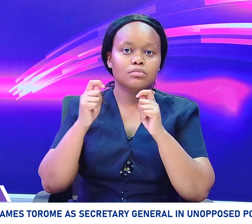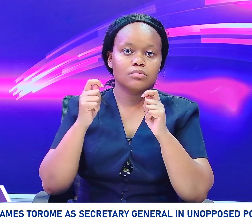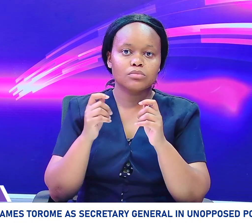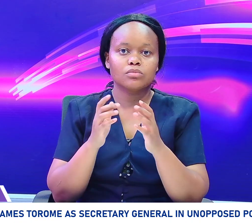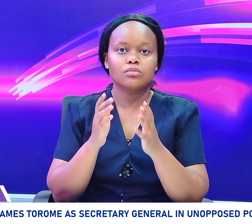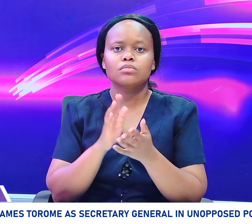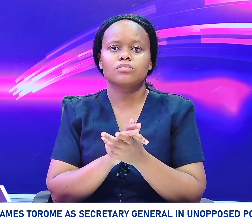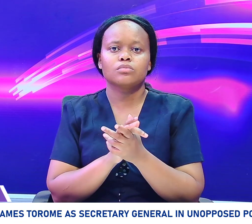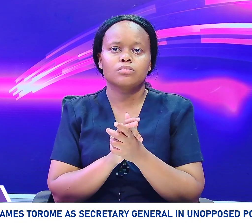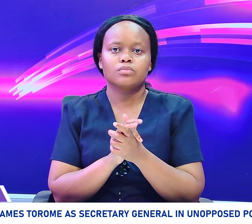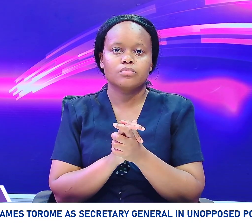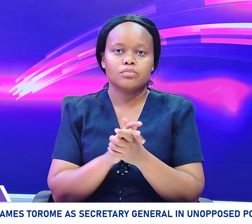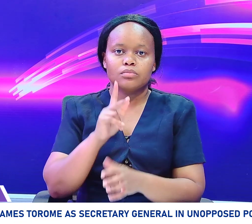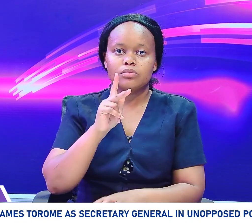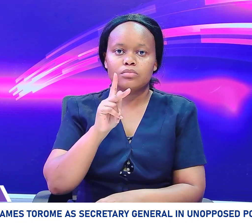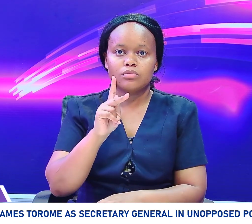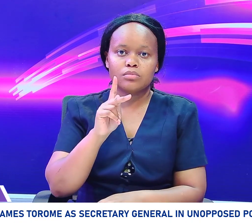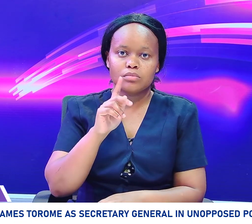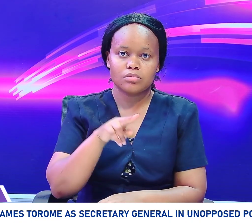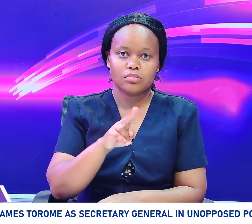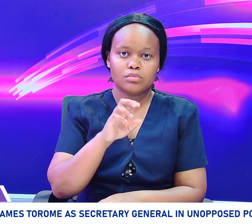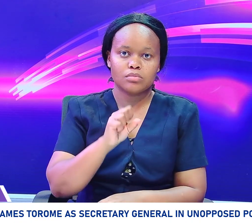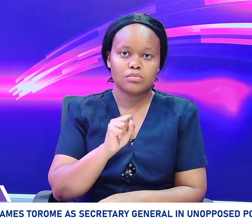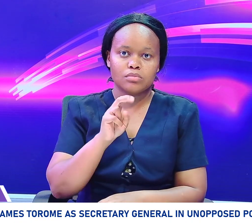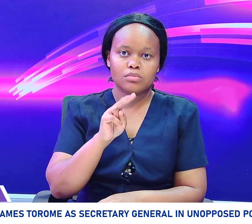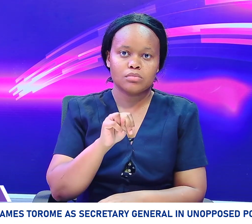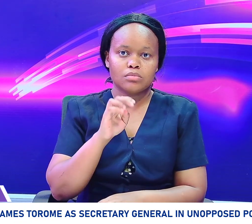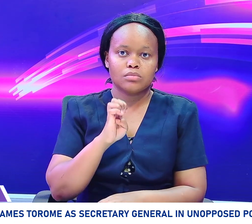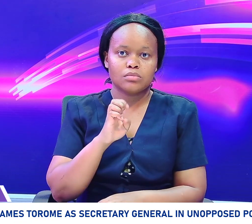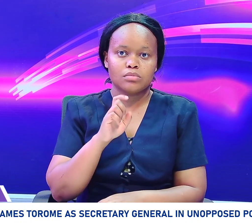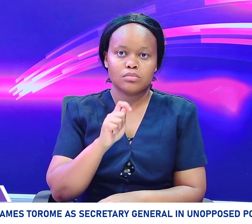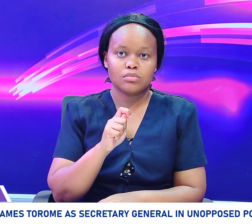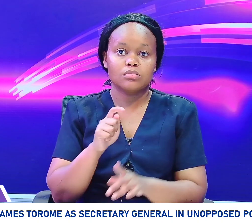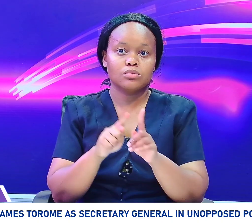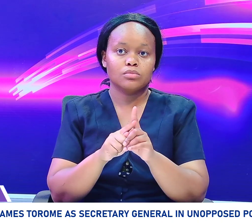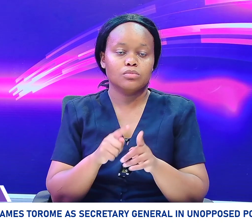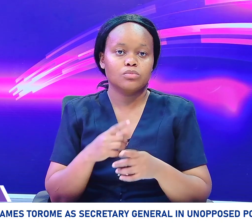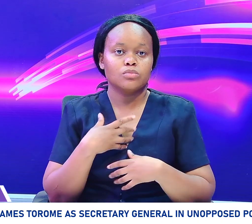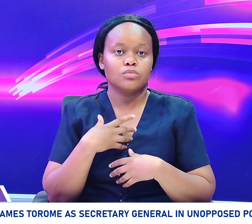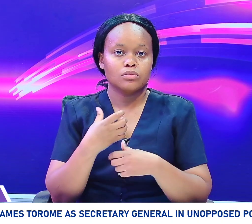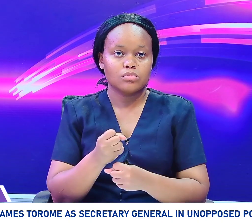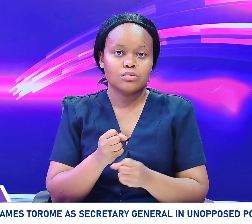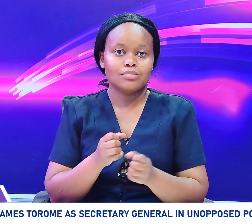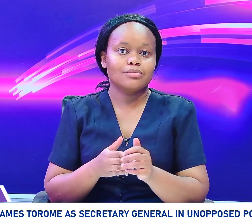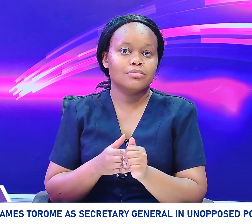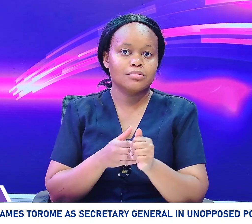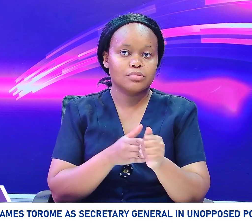within Kusnet and trust in the current leadership to advance the union's agenda in the